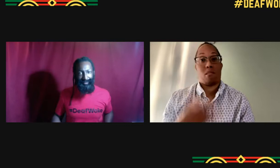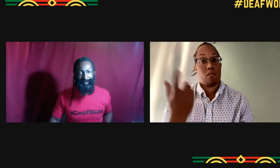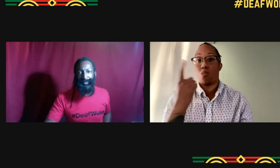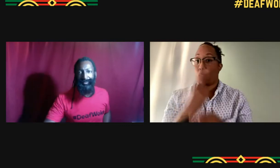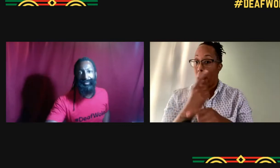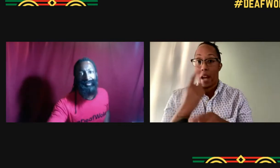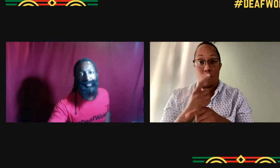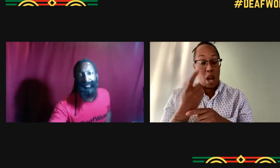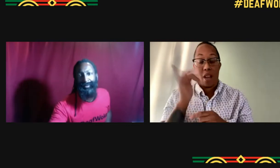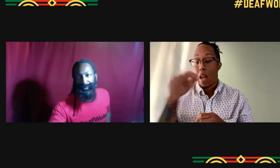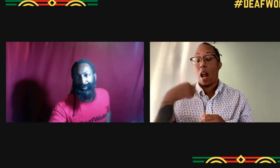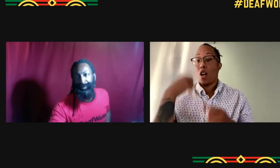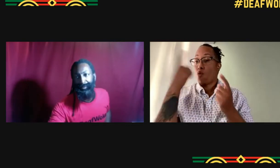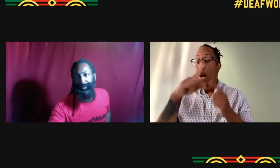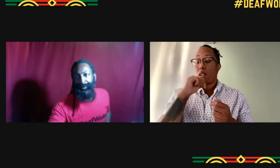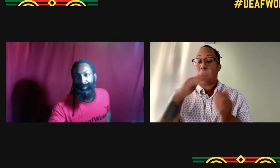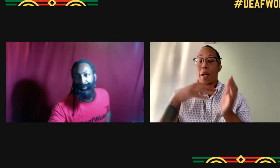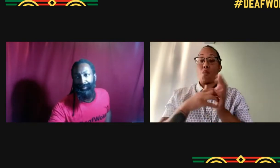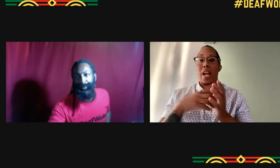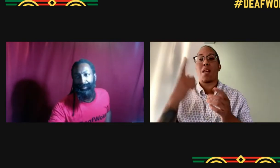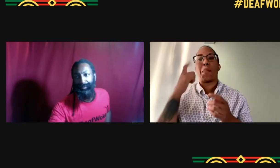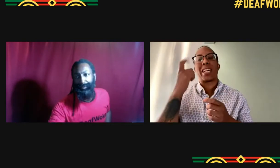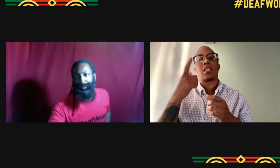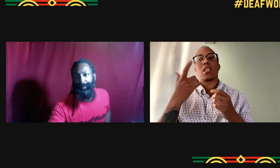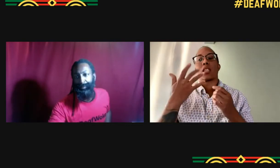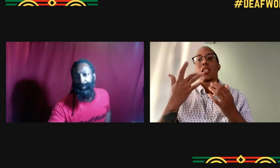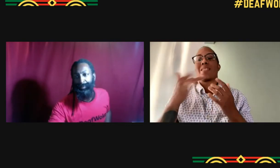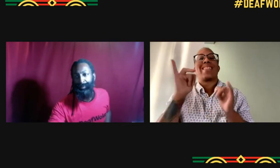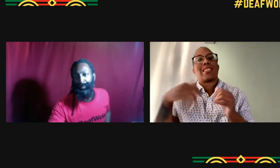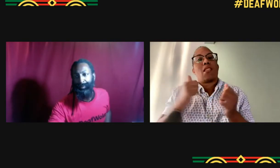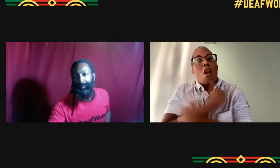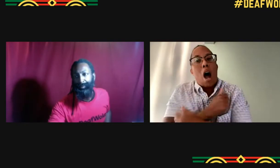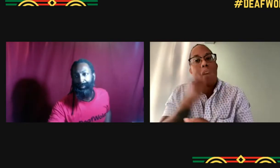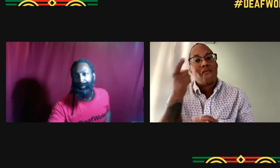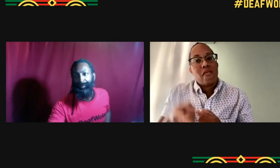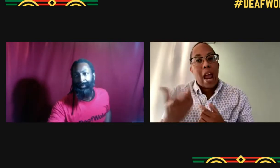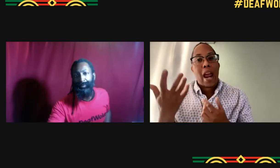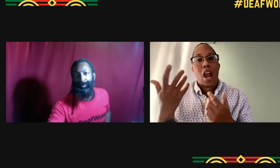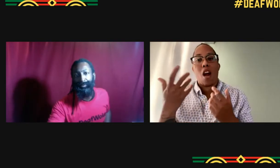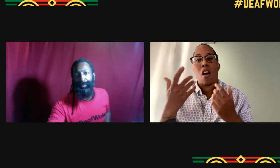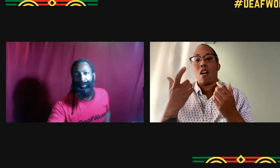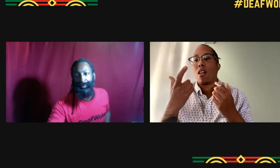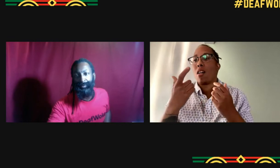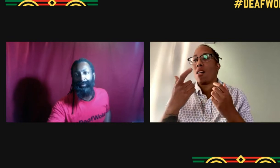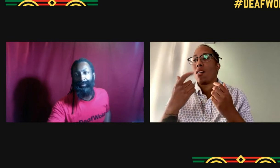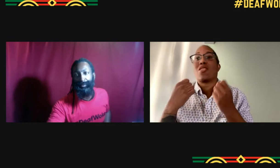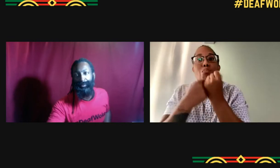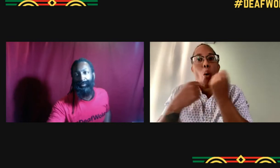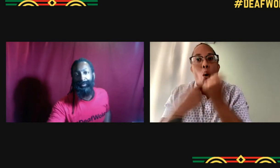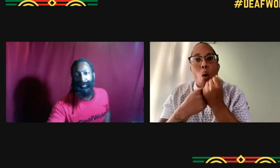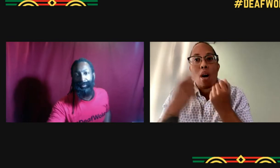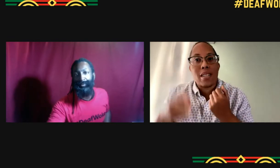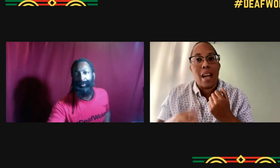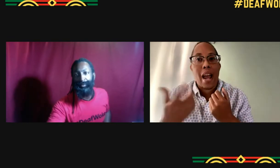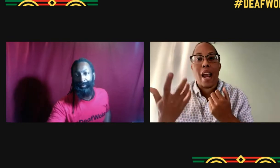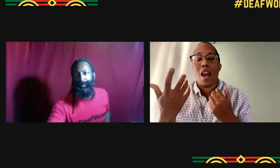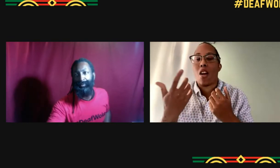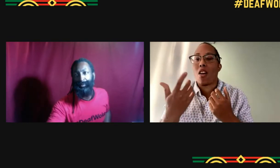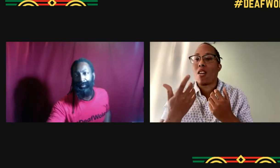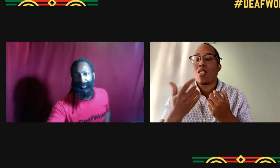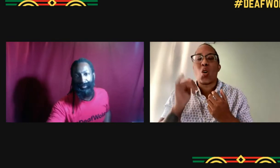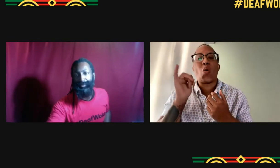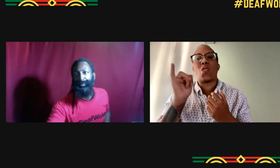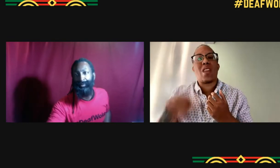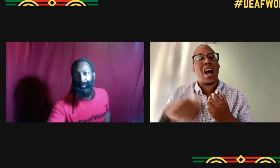Asking for help does not mean that you're weak. I agree. It does not mean that you're weak. The love's there.